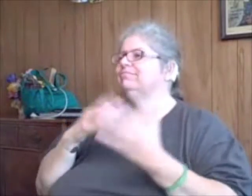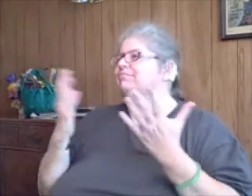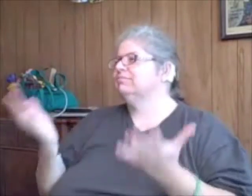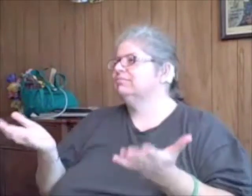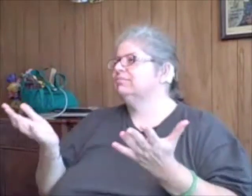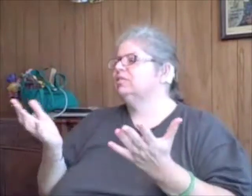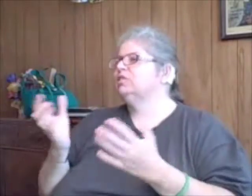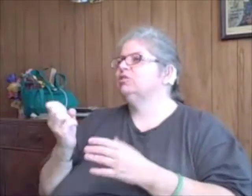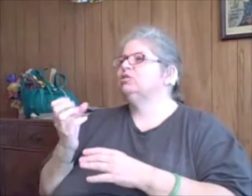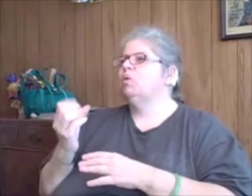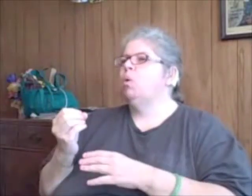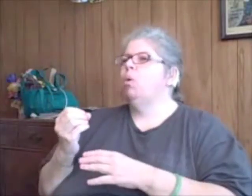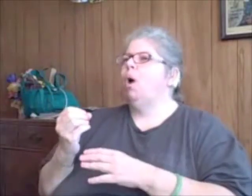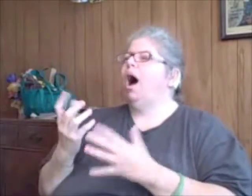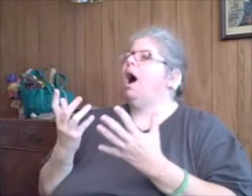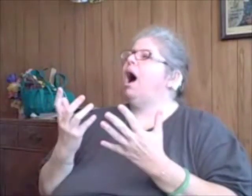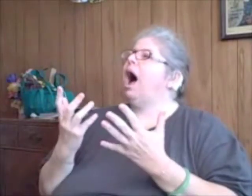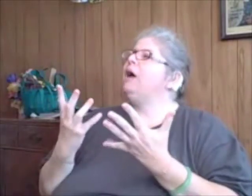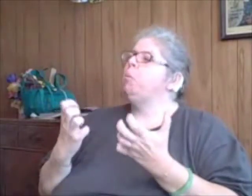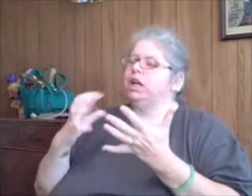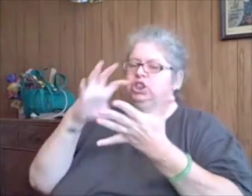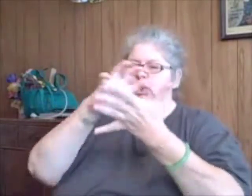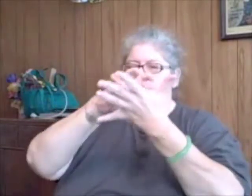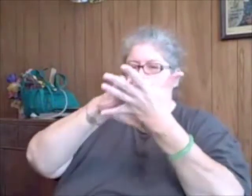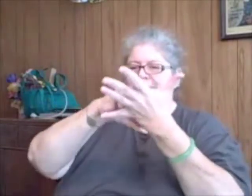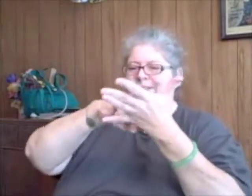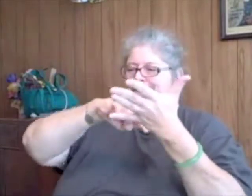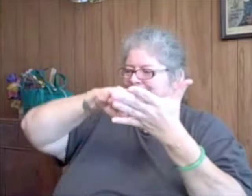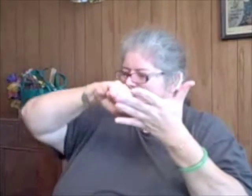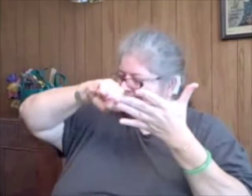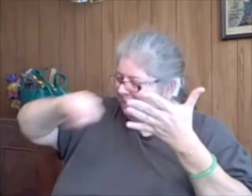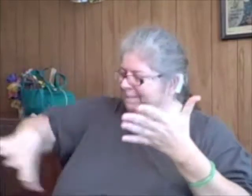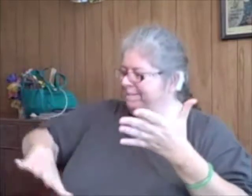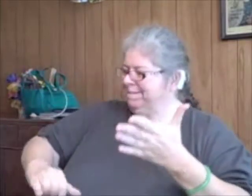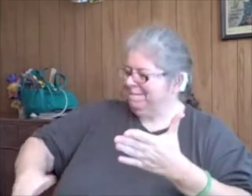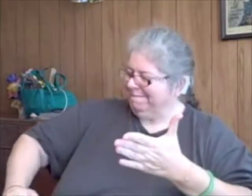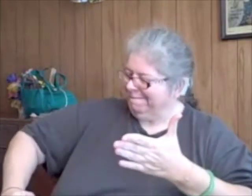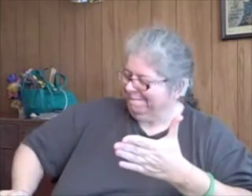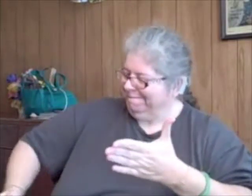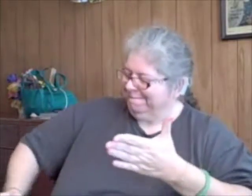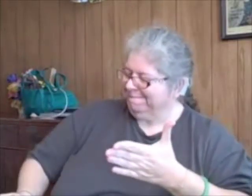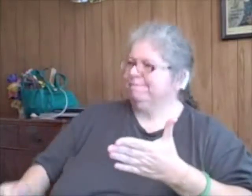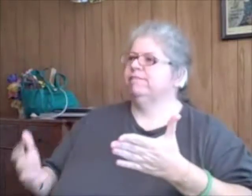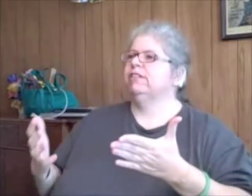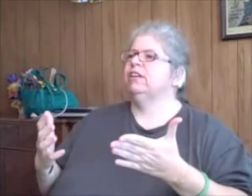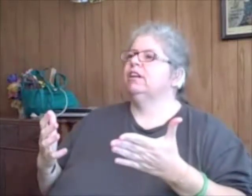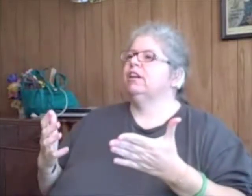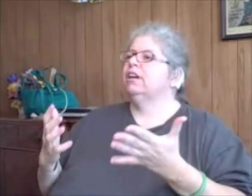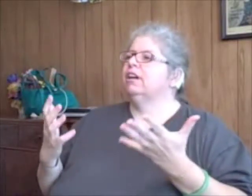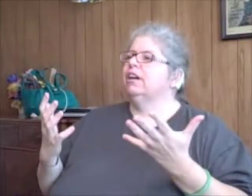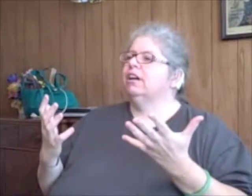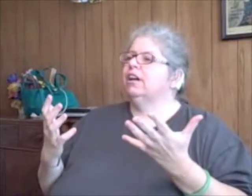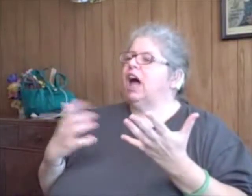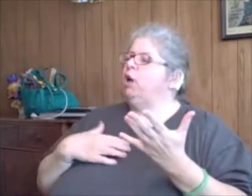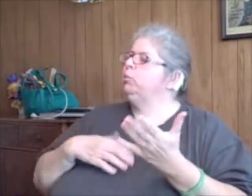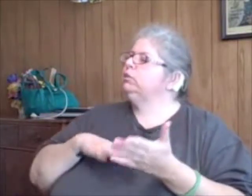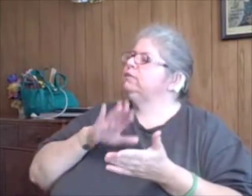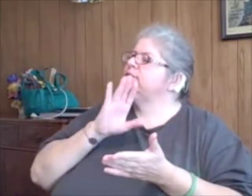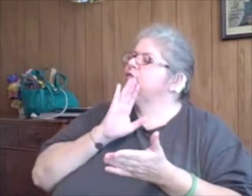I'm torn. I just wanted to take that away from myself and get rid of it. I was frustrated. I asked